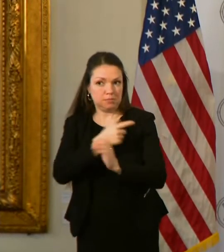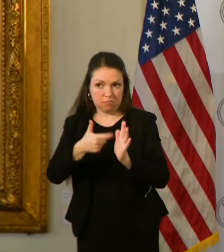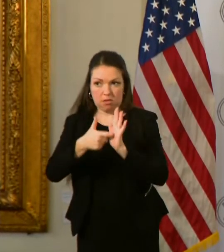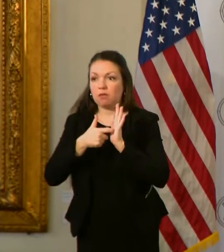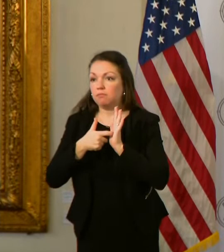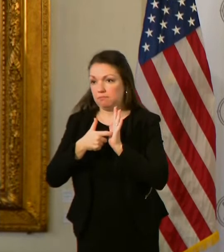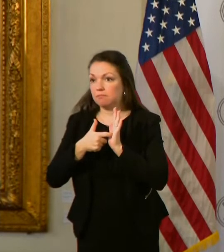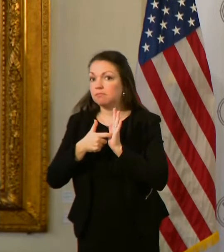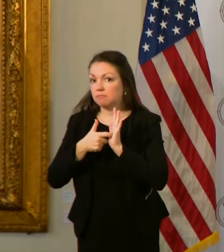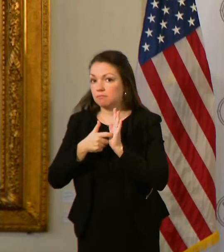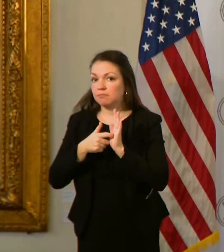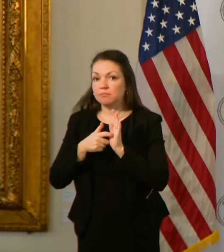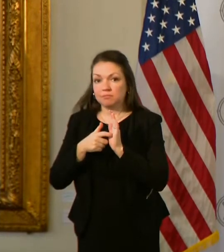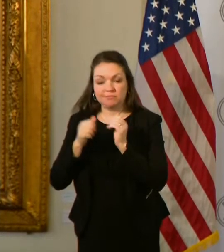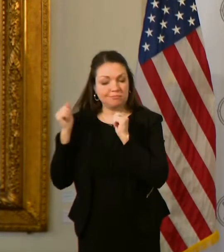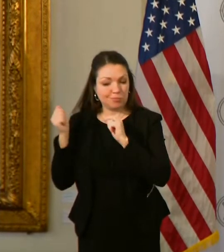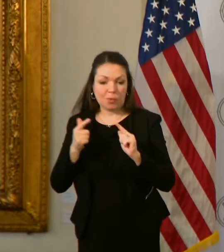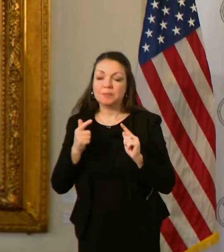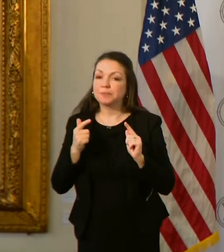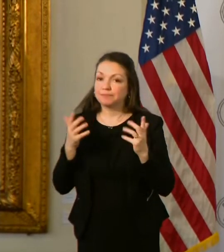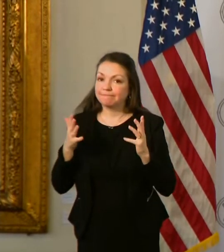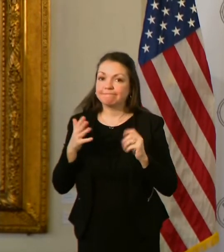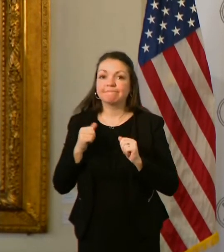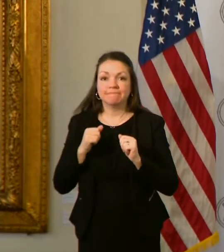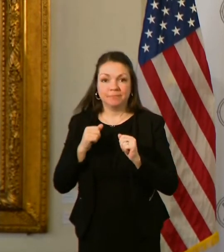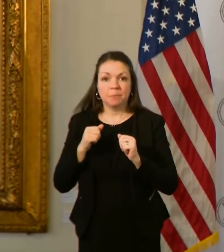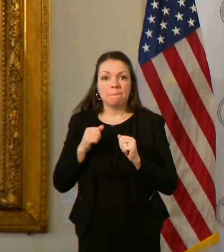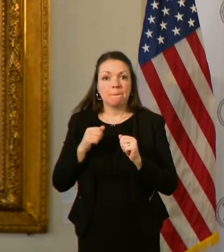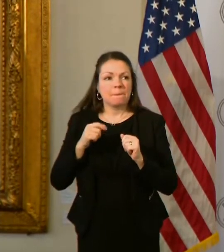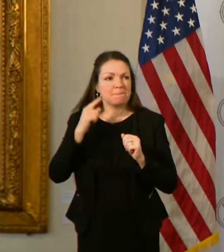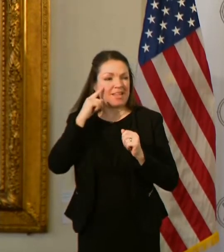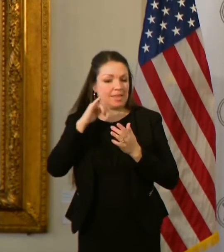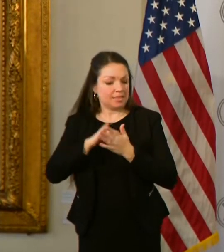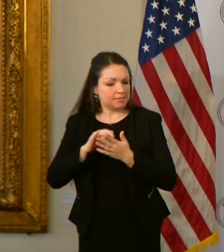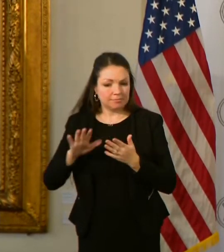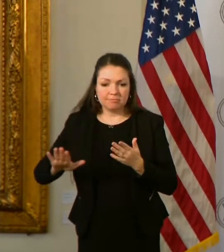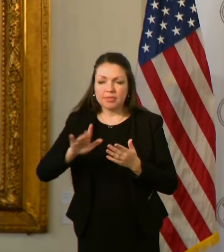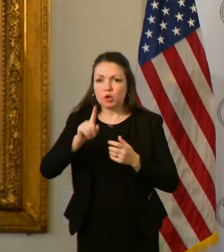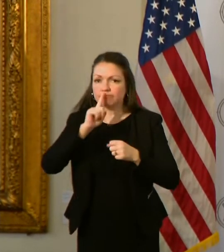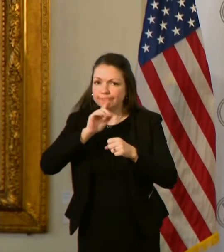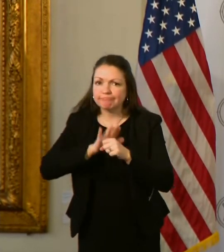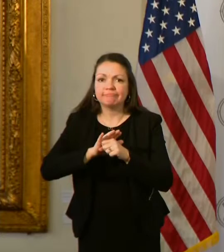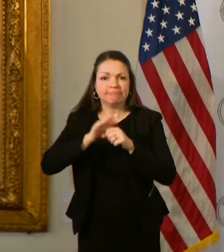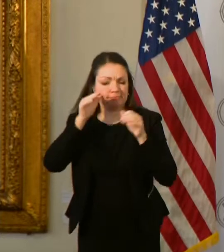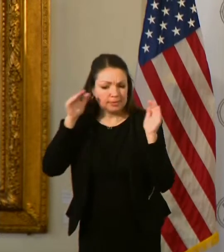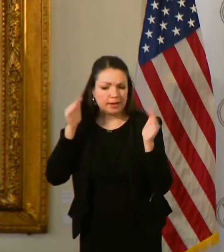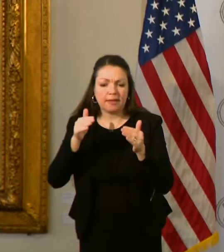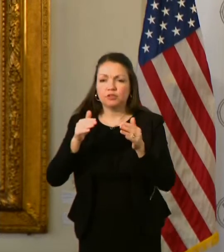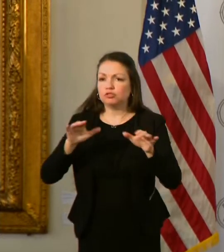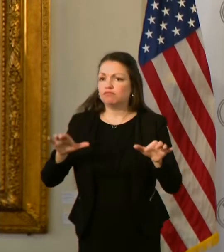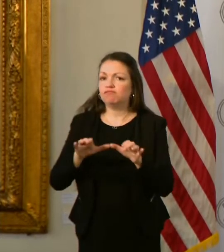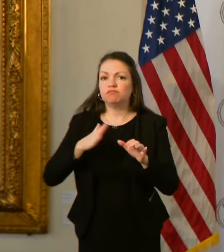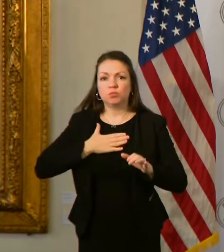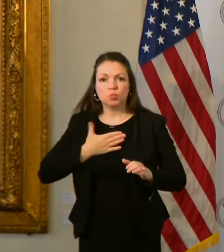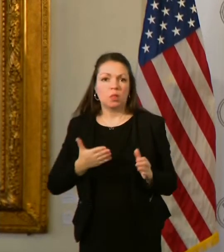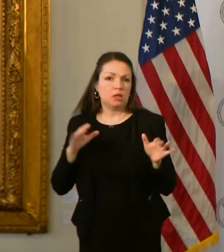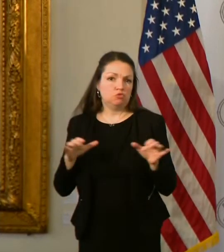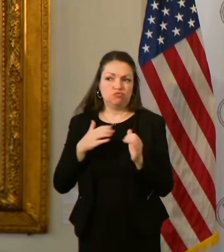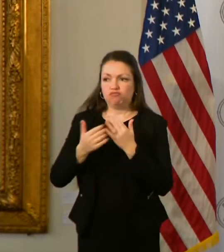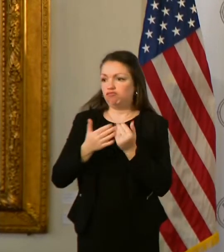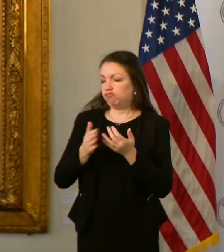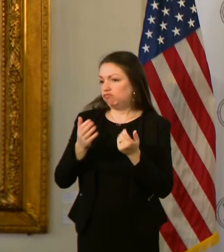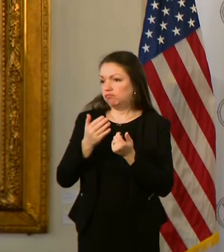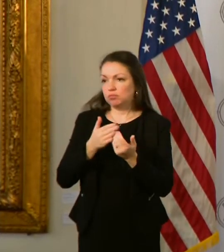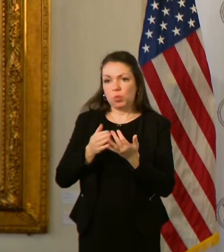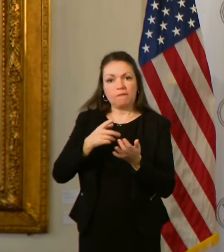I think it speaks to the commitment and dedication and the willingness to do whatever it takes to be able to stand on the front line for all.